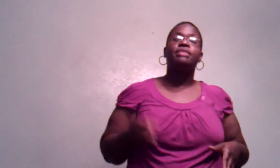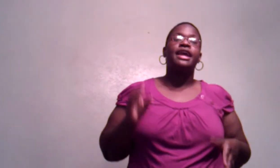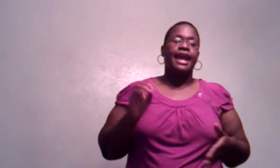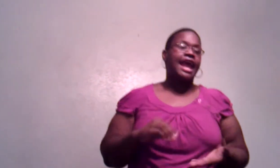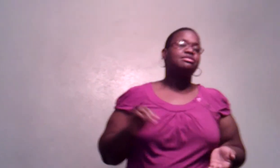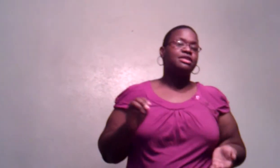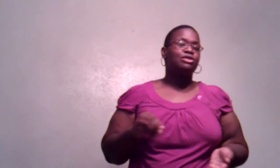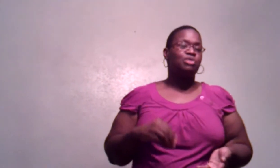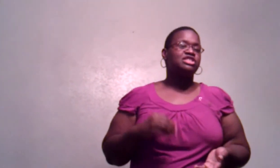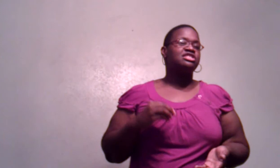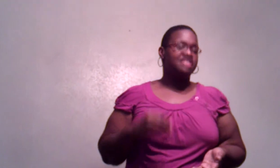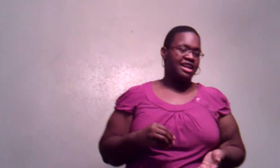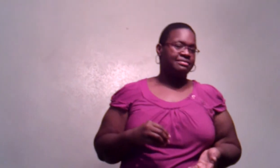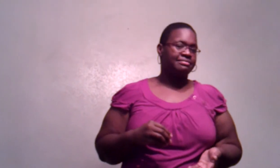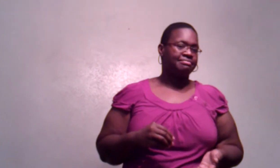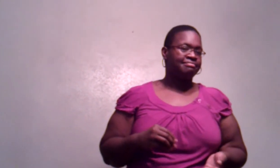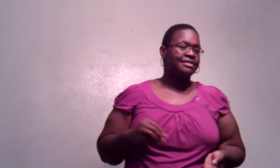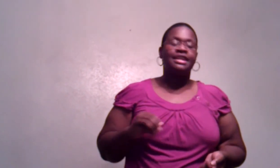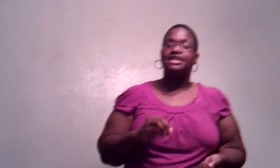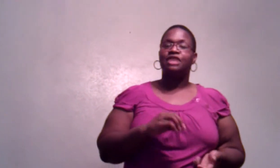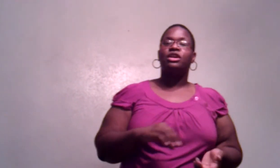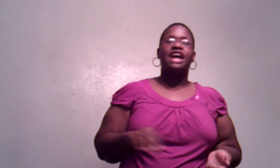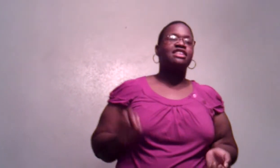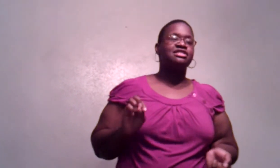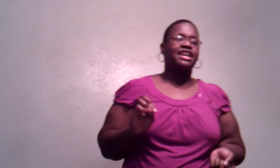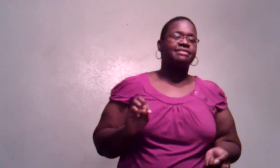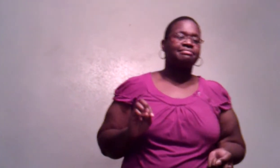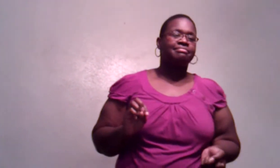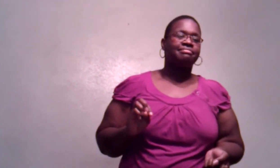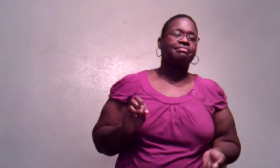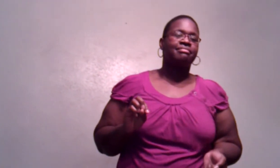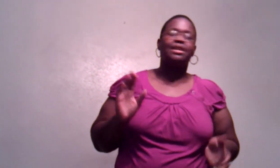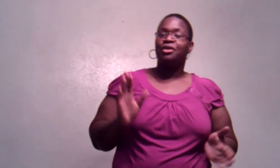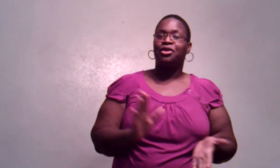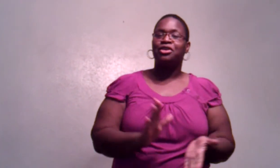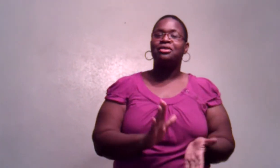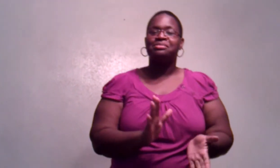and ask me those questions then. Does anyone not understand? Go to your groups.